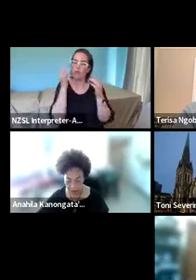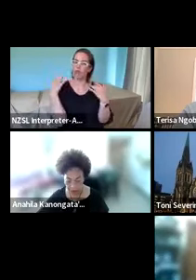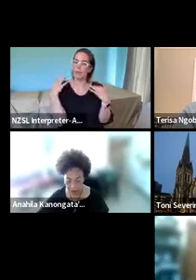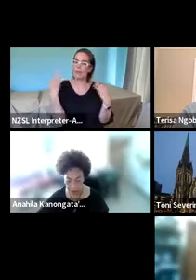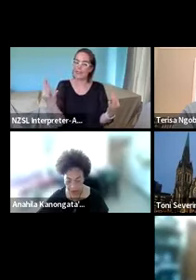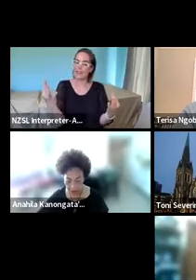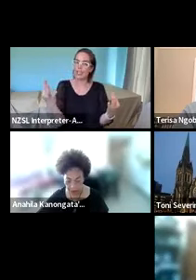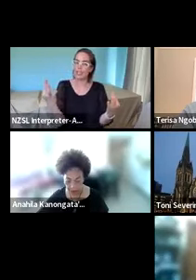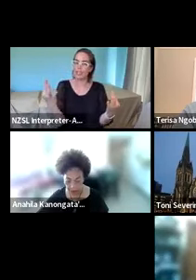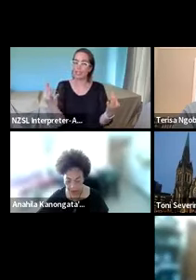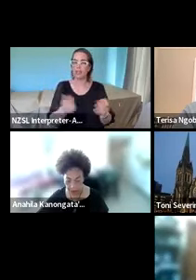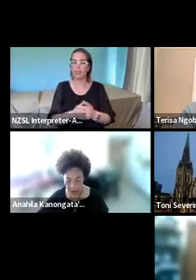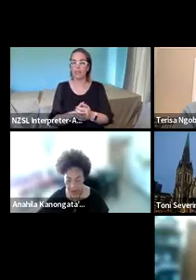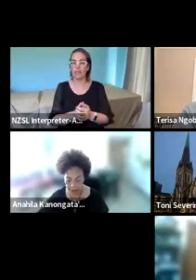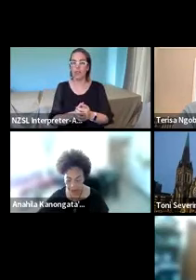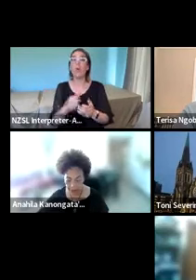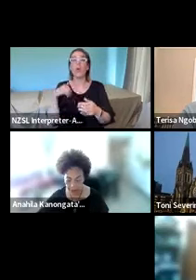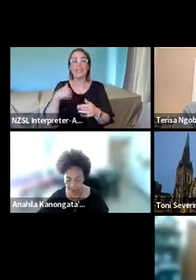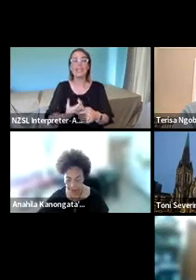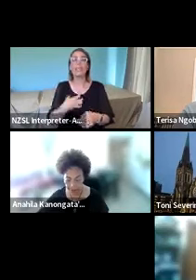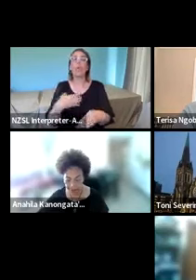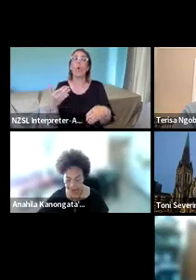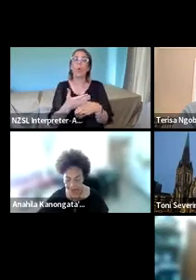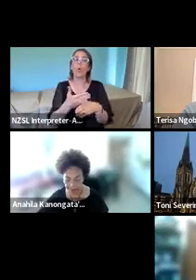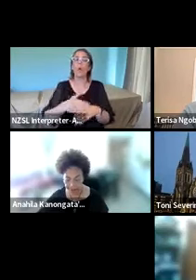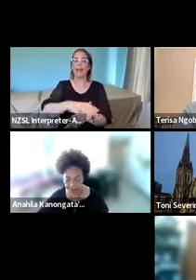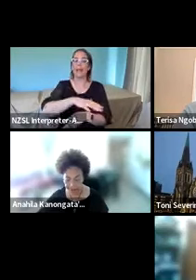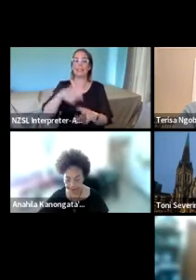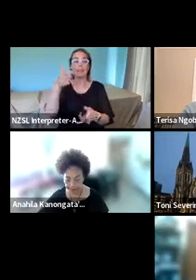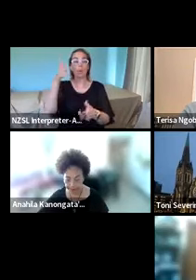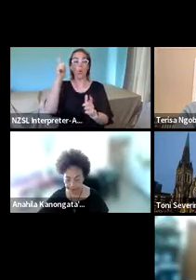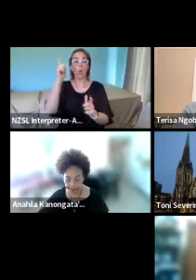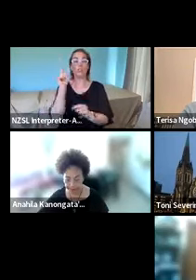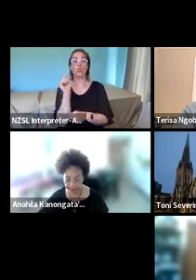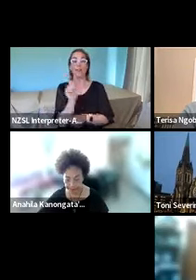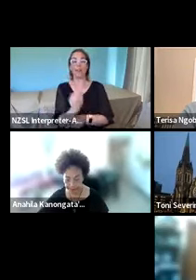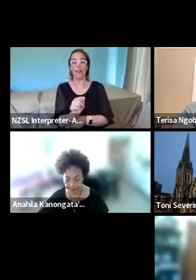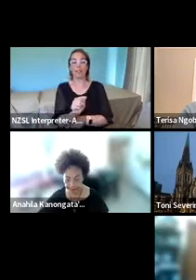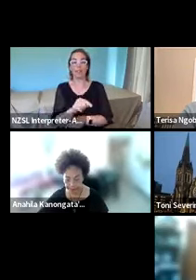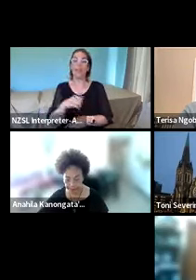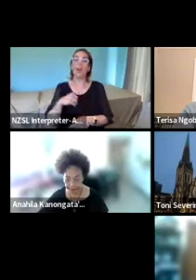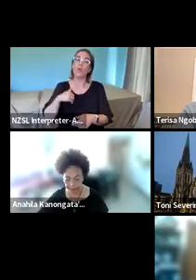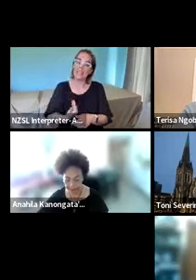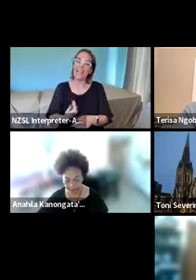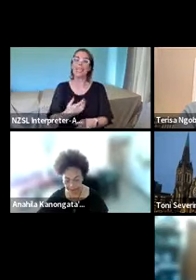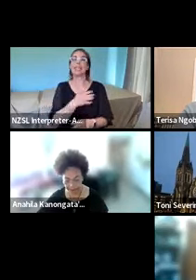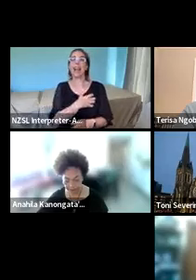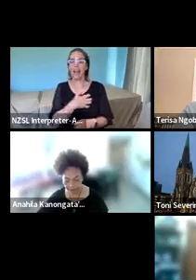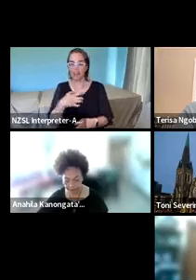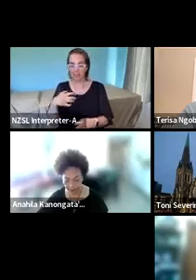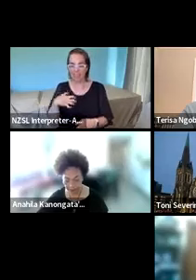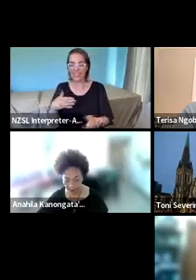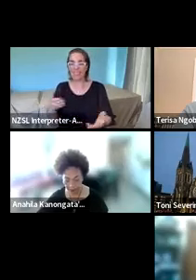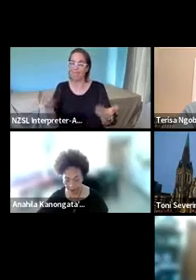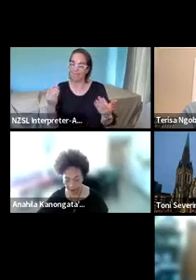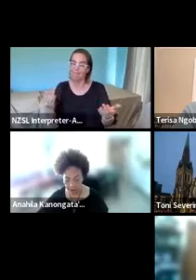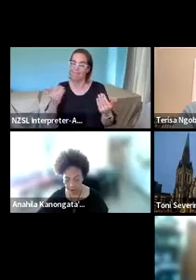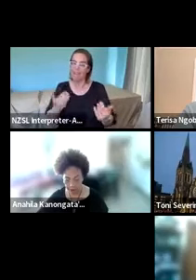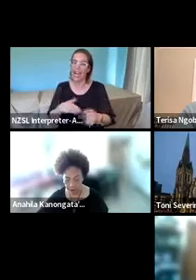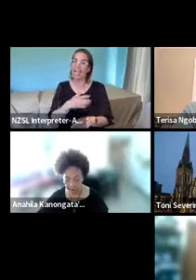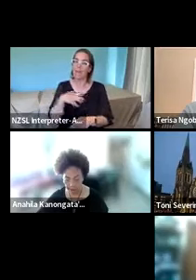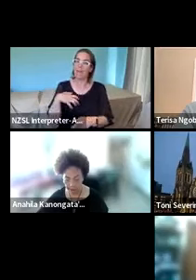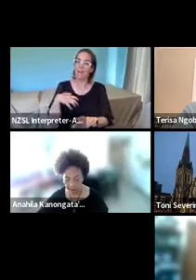more workplaces doing that already. We need a lot more workplaces that make the space. We need government as well, government